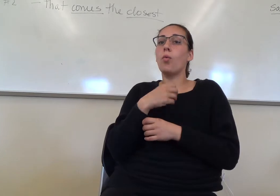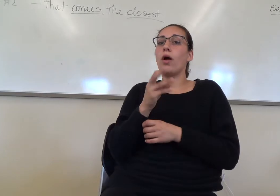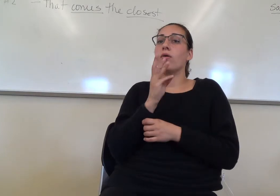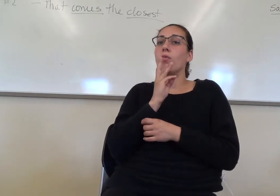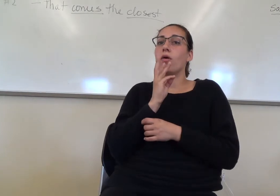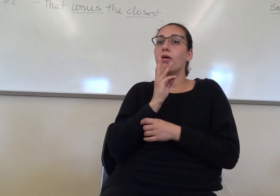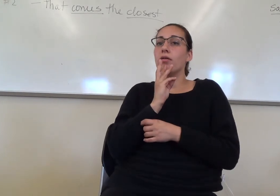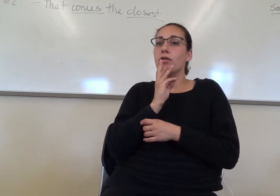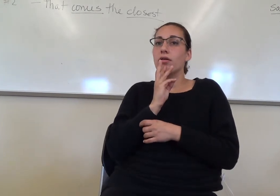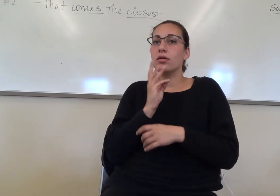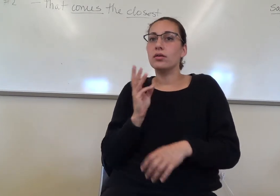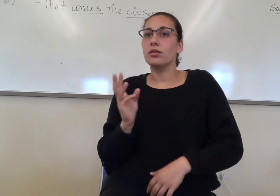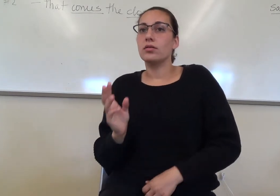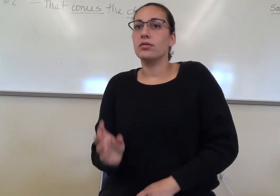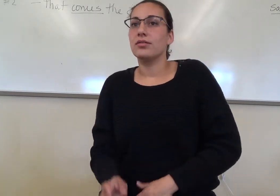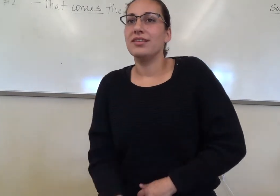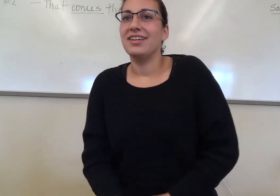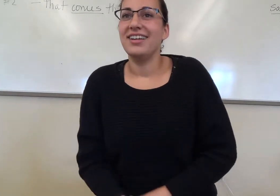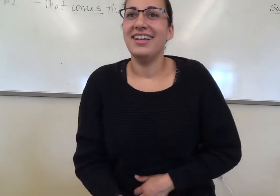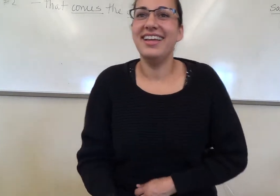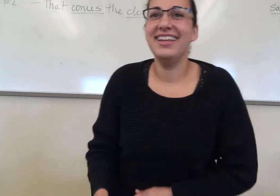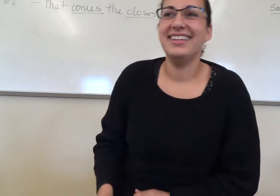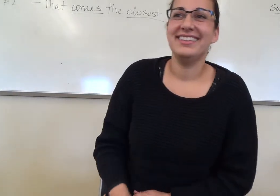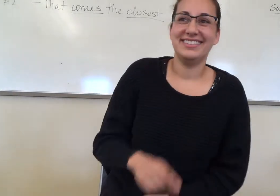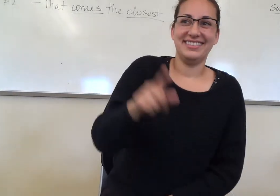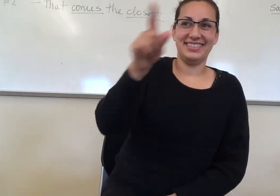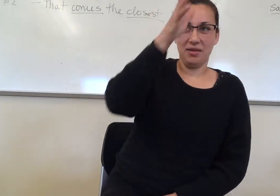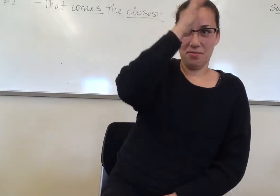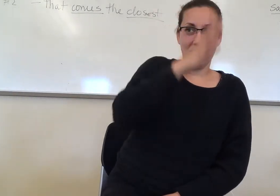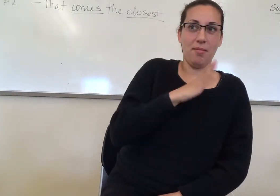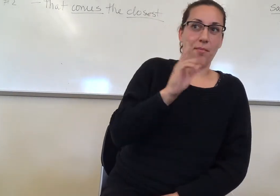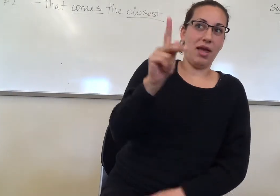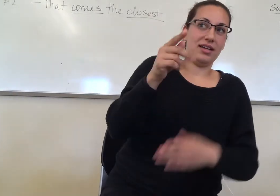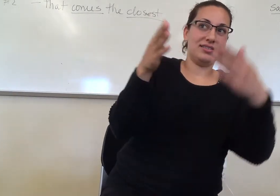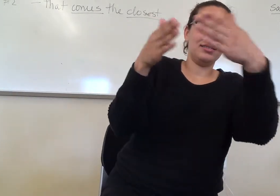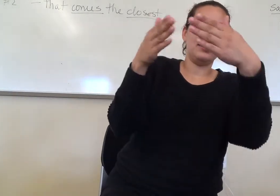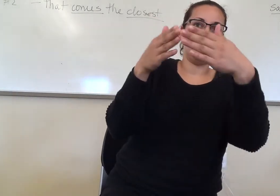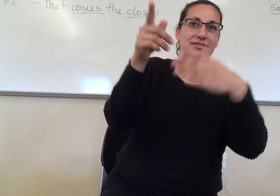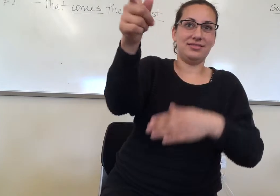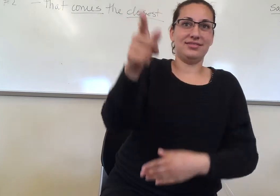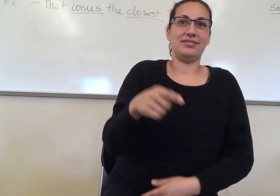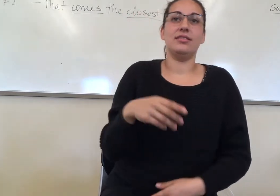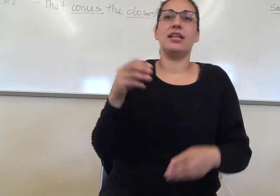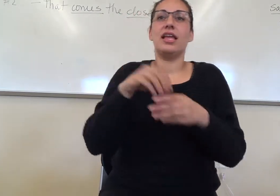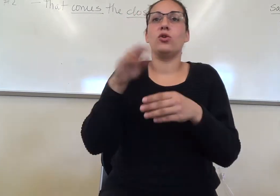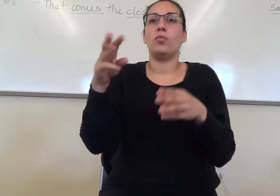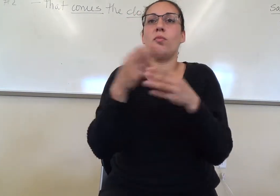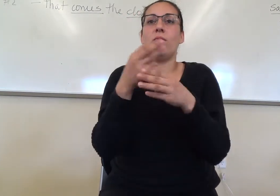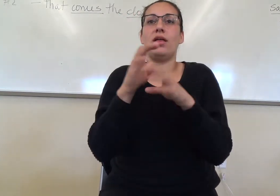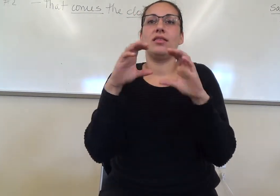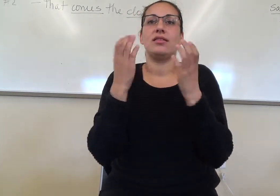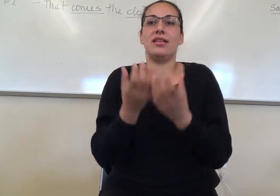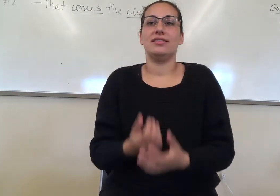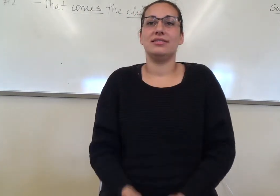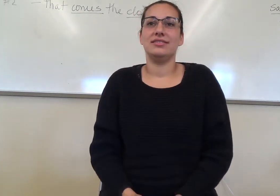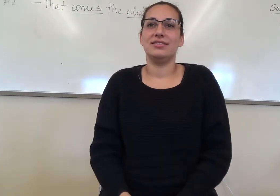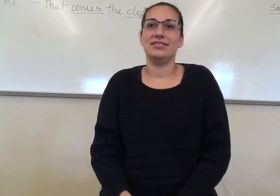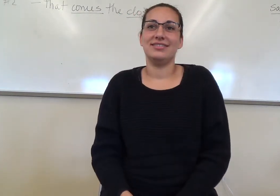Lewinsky. Monica Lewinsky, yes, but yeah, that was a big problem, but that's not what this is talking about. Except that they both